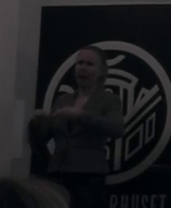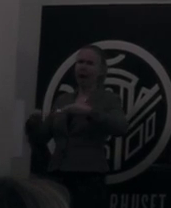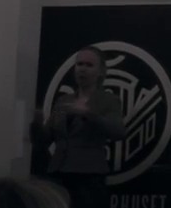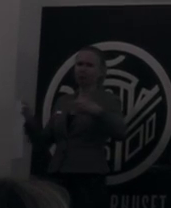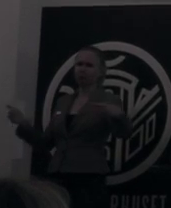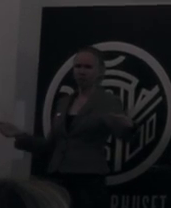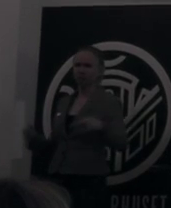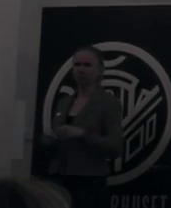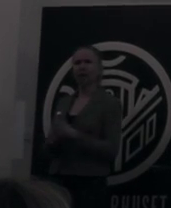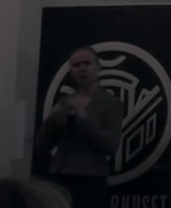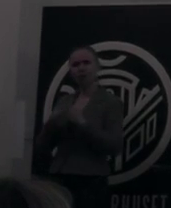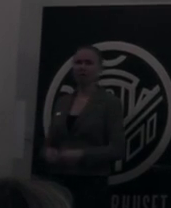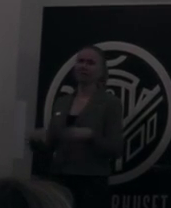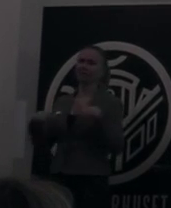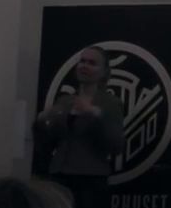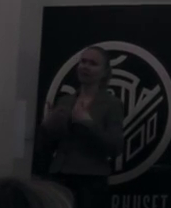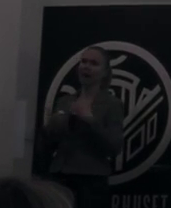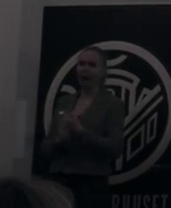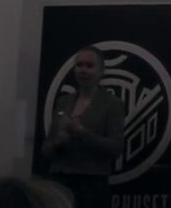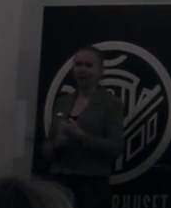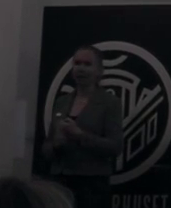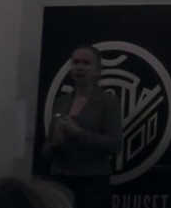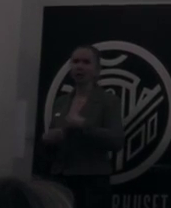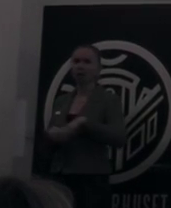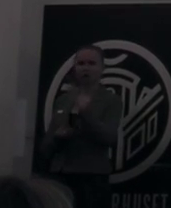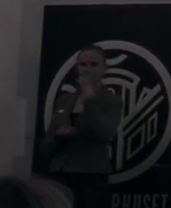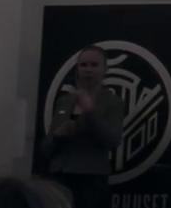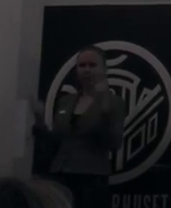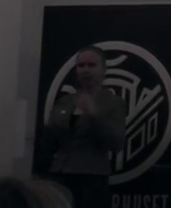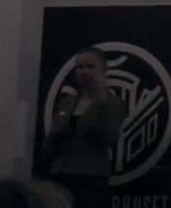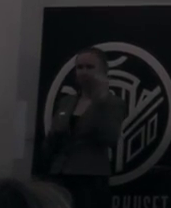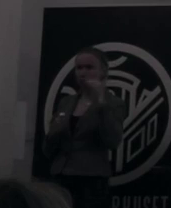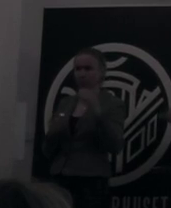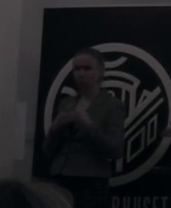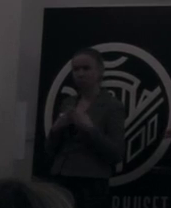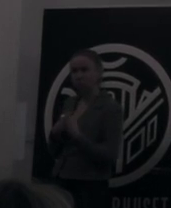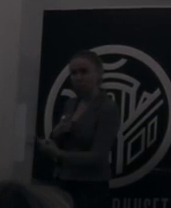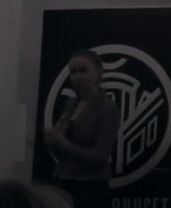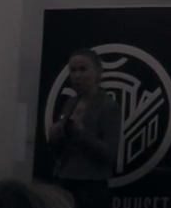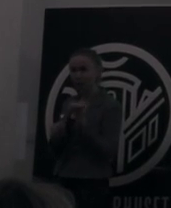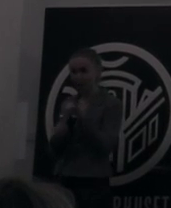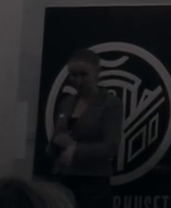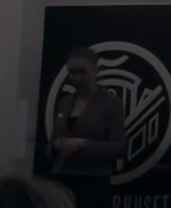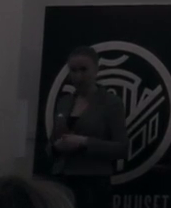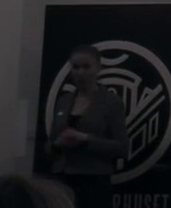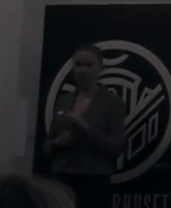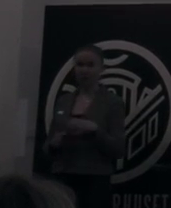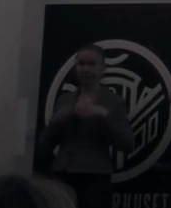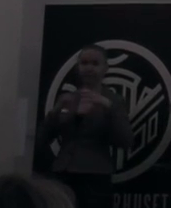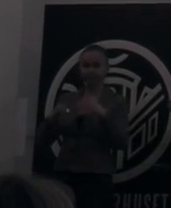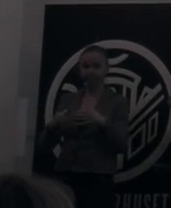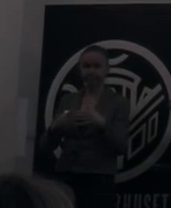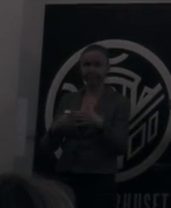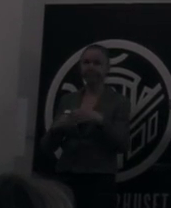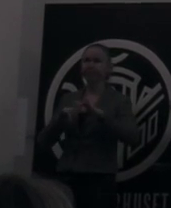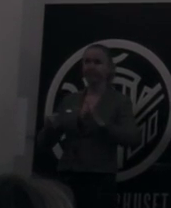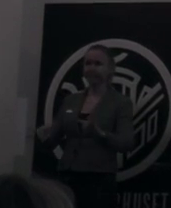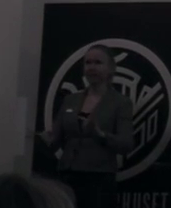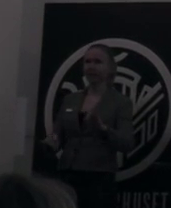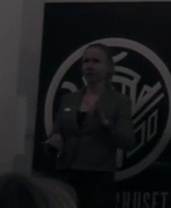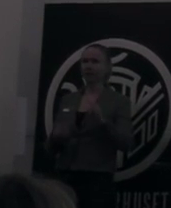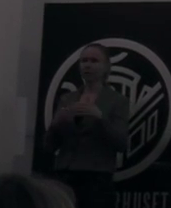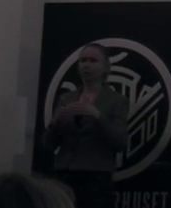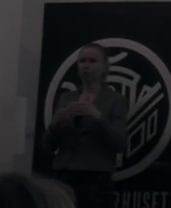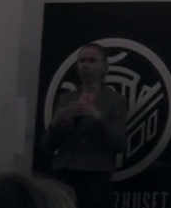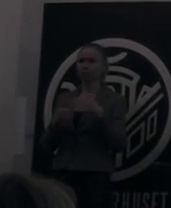got to take off from work, and he's took a nighttime bus to get here. And so we go, and sure enough, that bus door opens, and